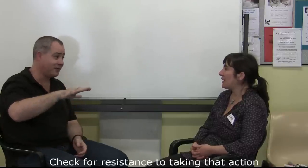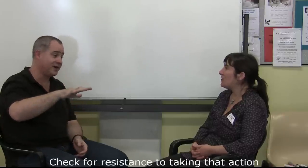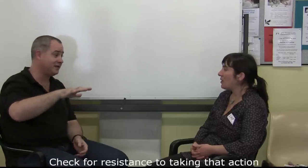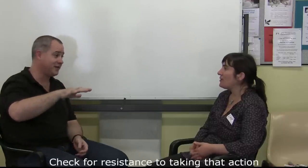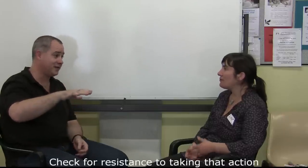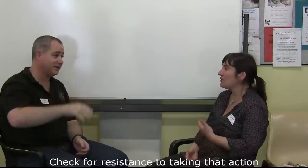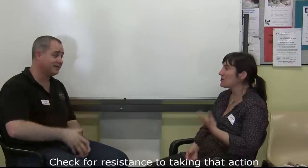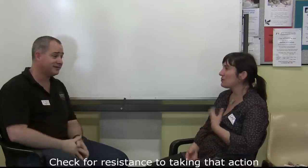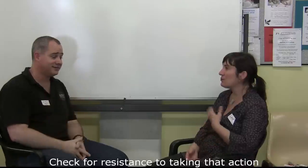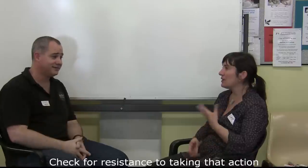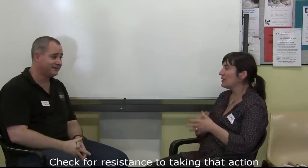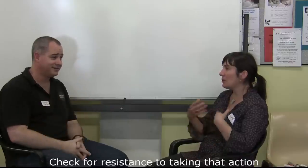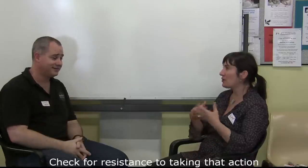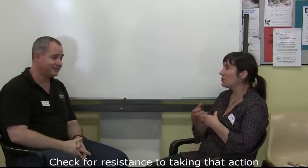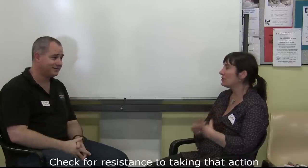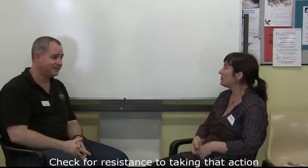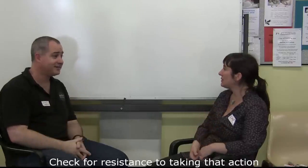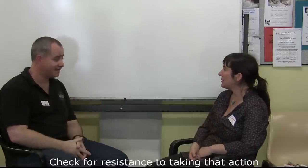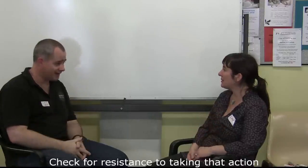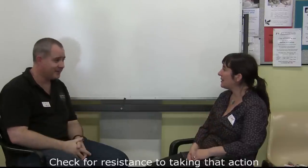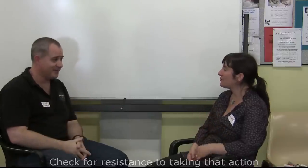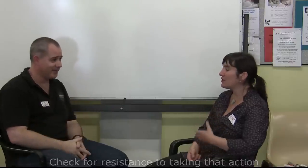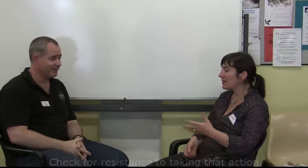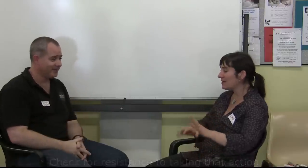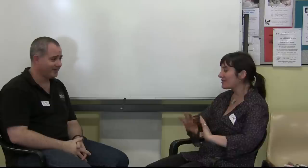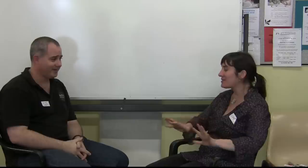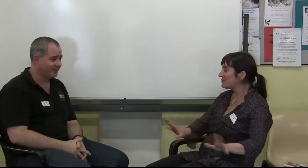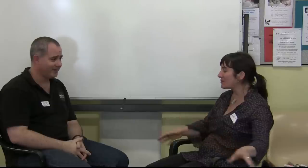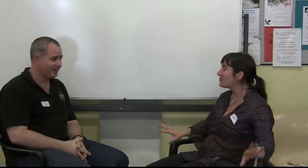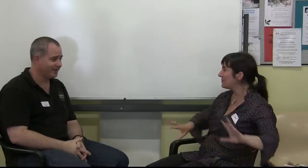finding the phone No, that feels really quite good. Okay. Yeah, I feel like it's good.